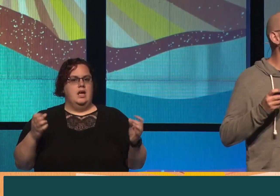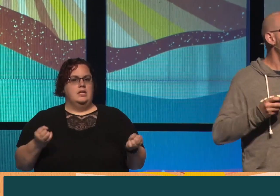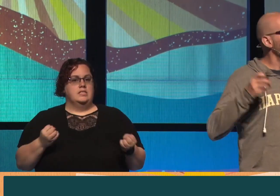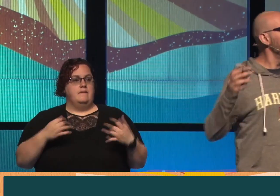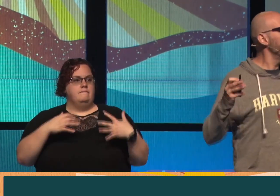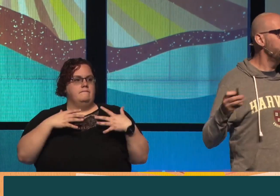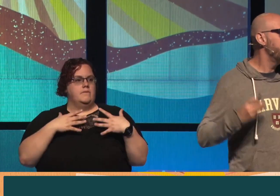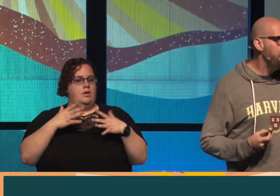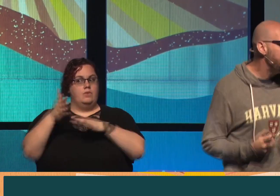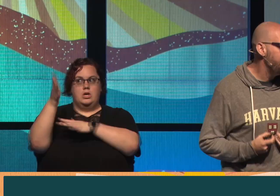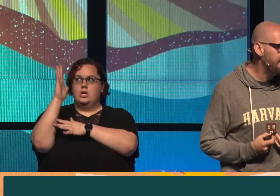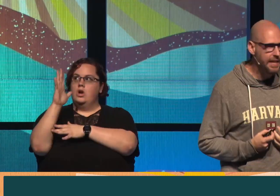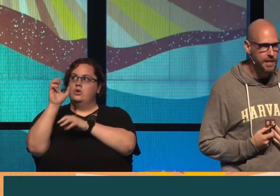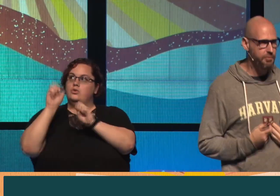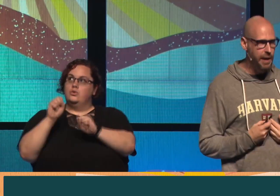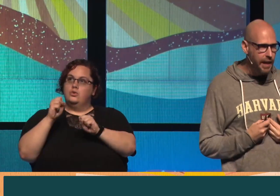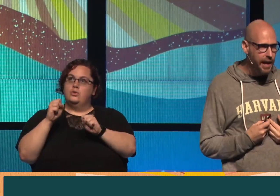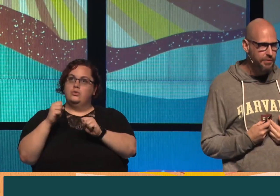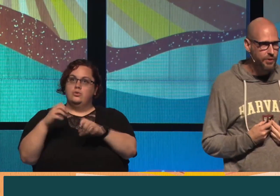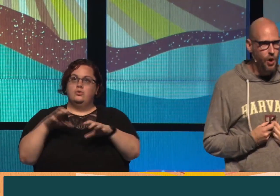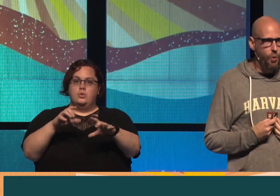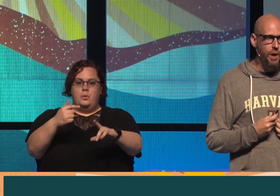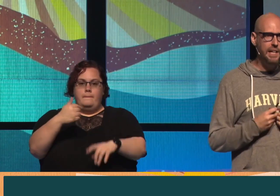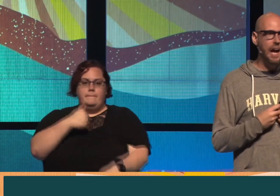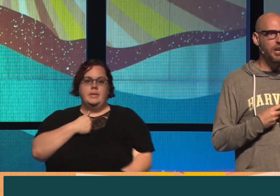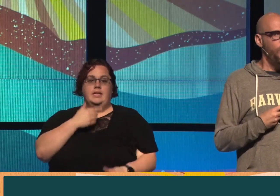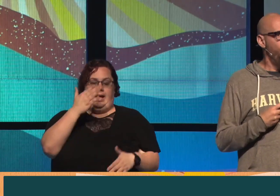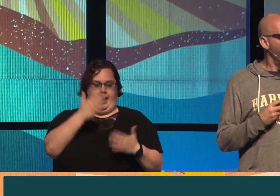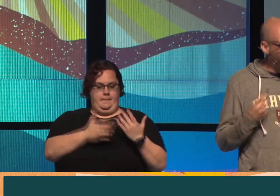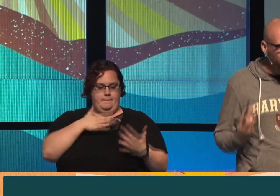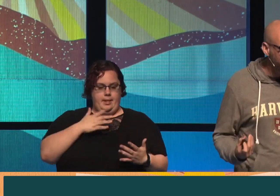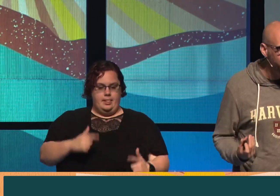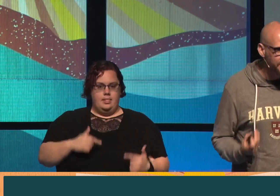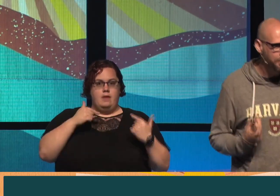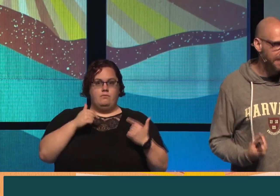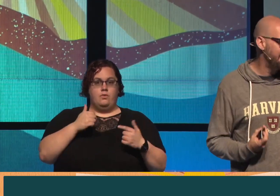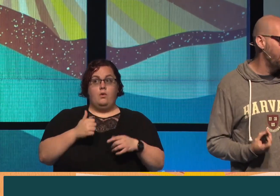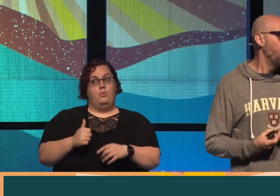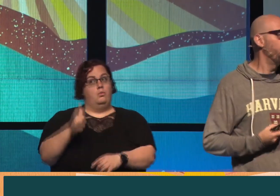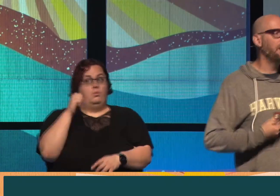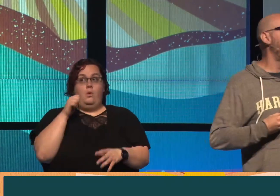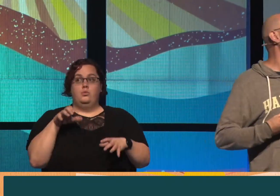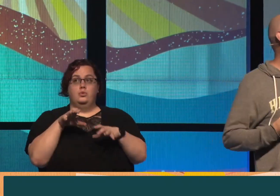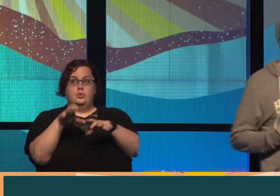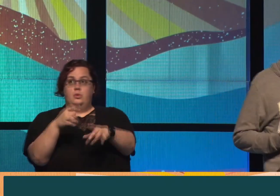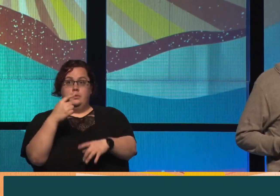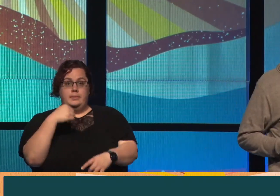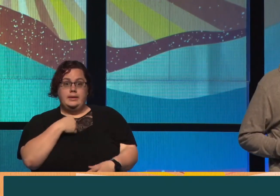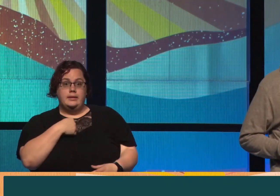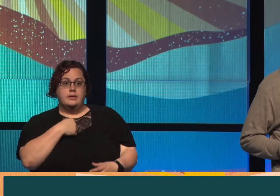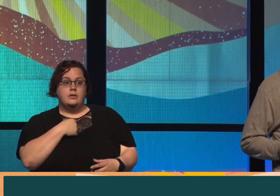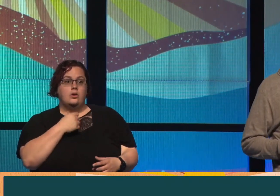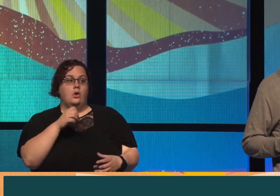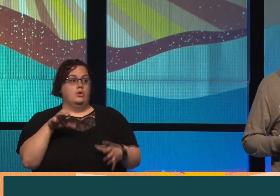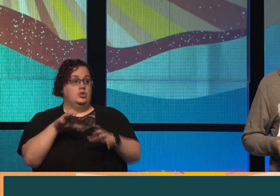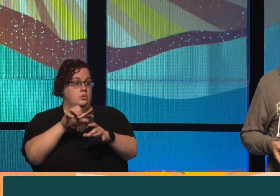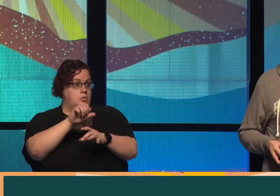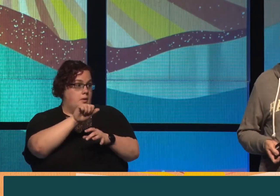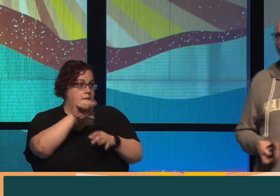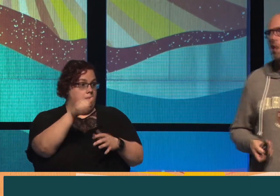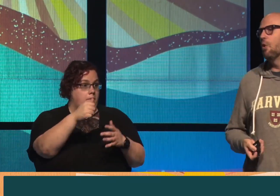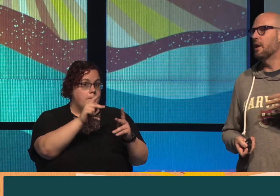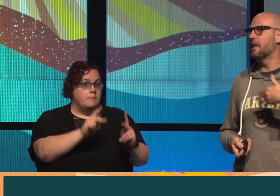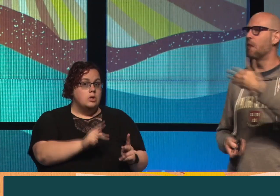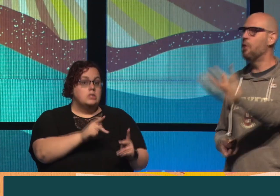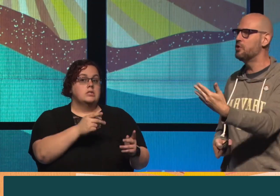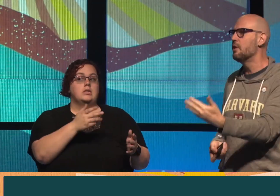what God will do to me at the end of my life, what God won't do to me at the end, or what God will do to a family member, a person I